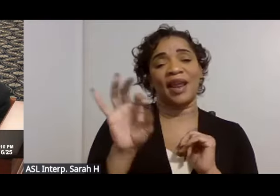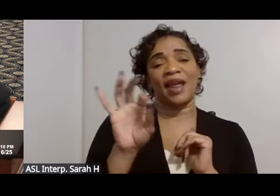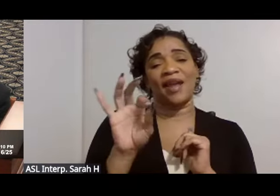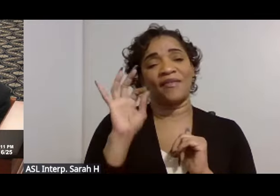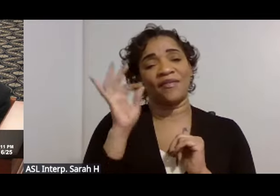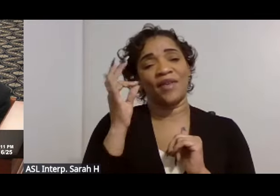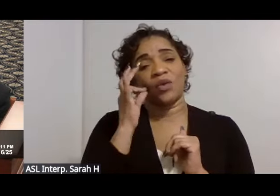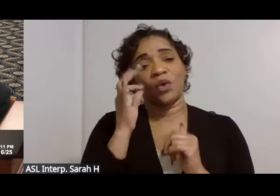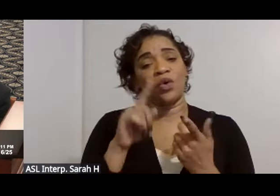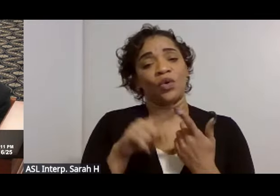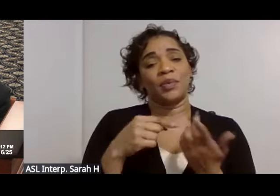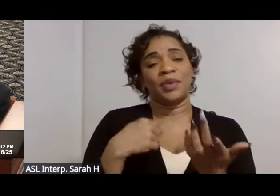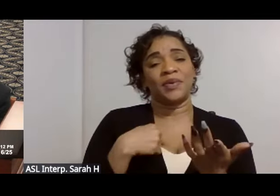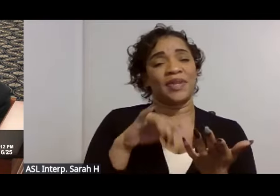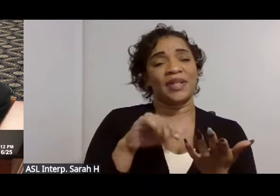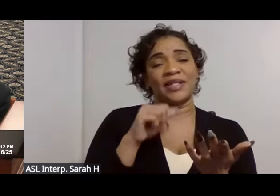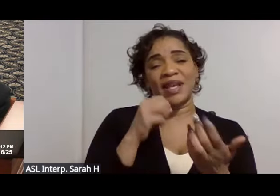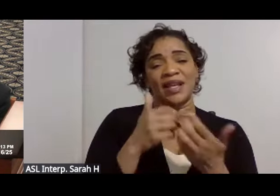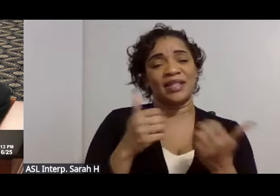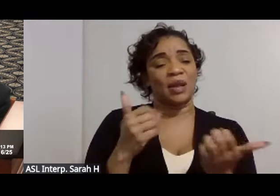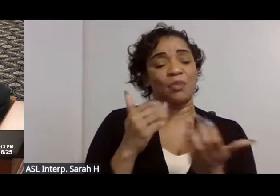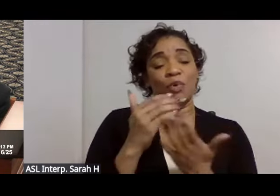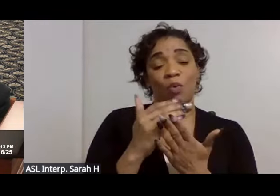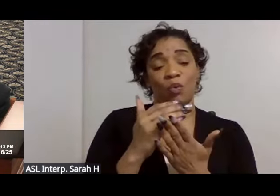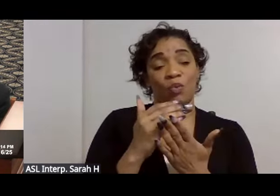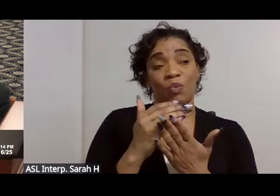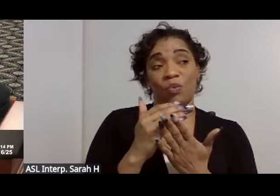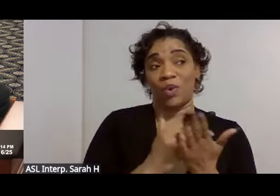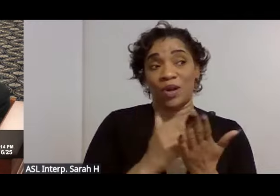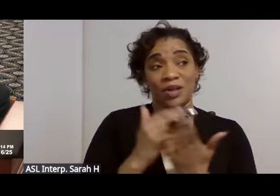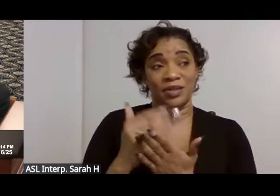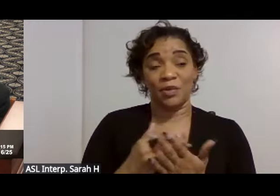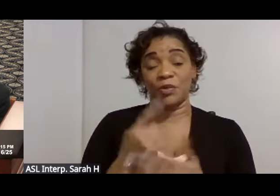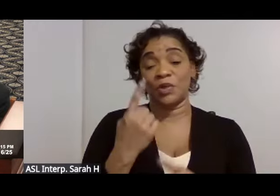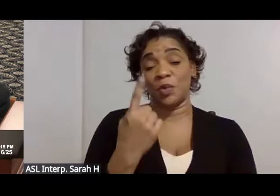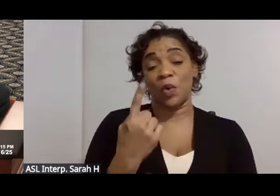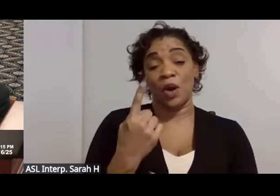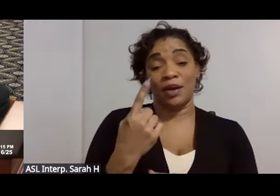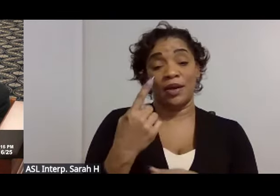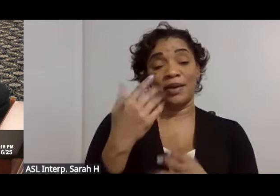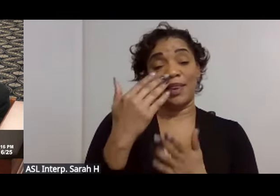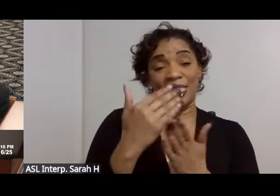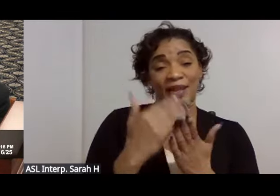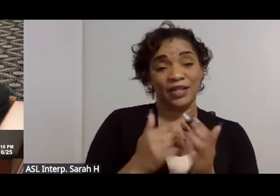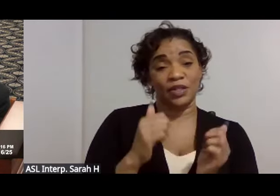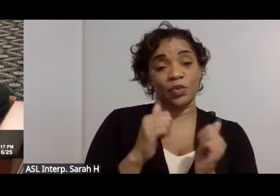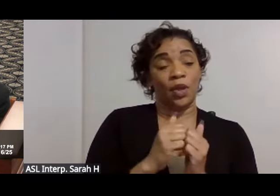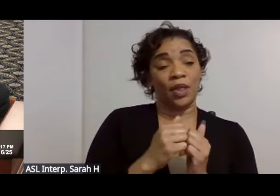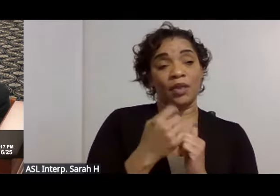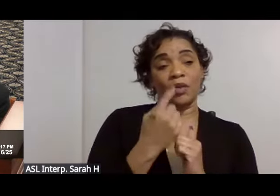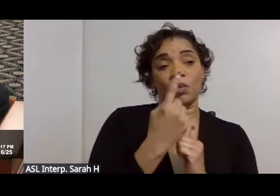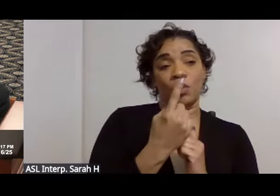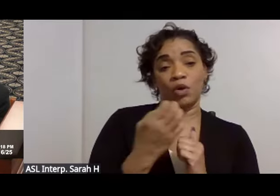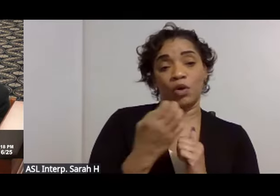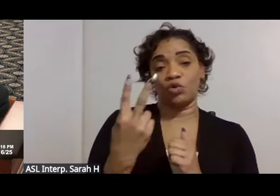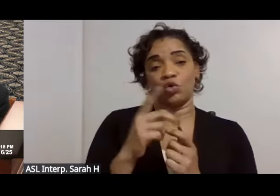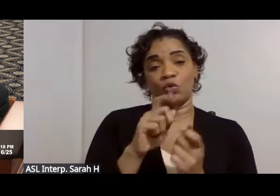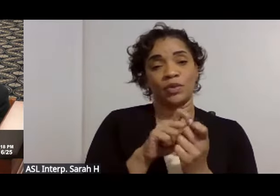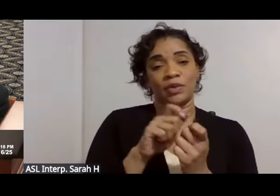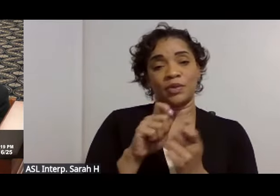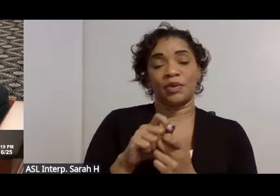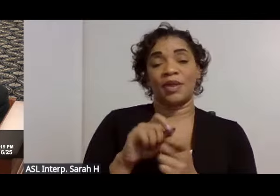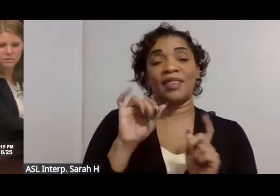role and it isn't separate list. It would be one list of names with one or two designations. That's why I think that the best language is